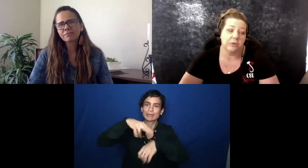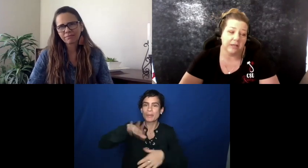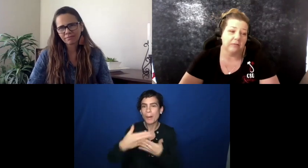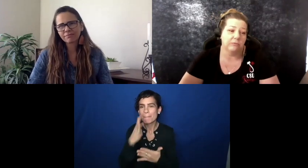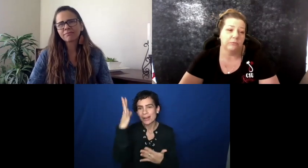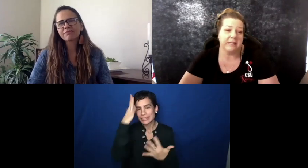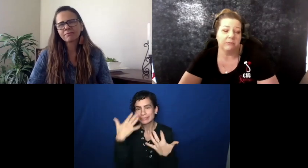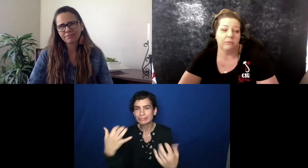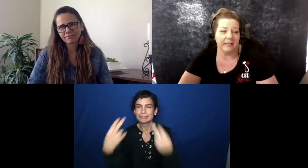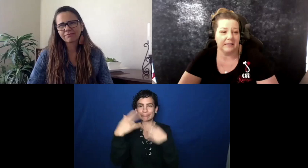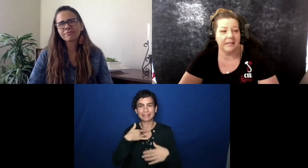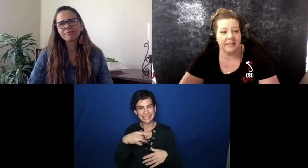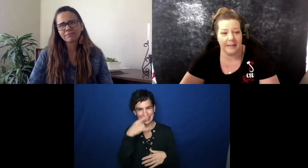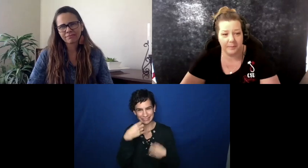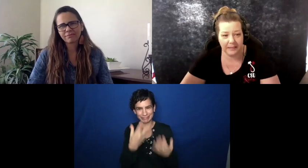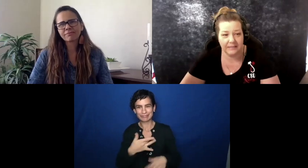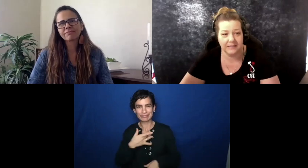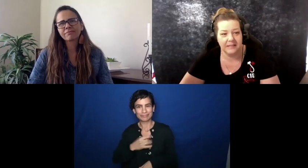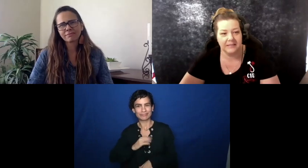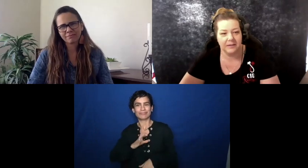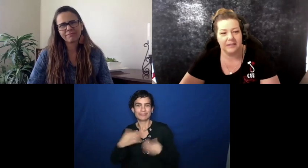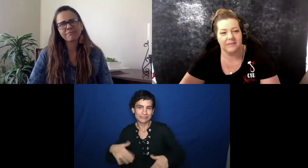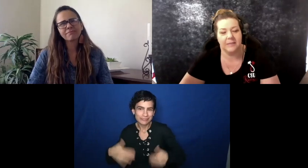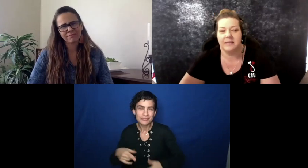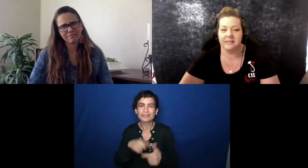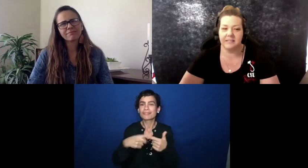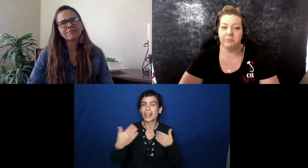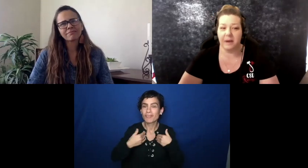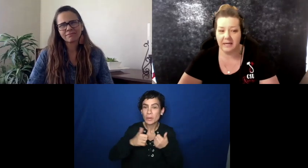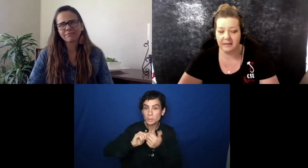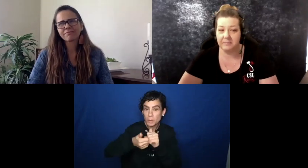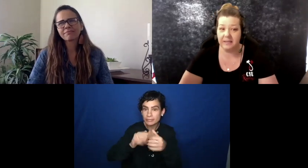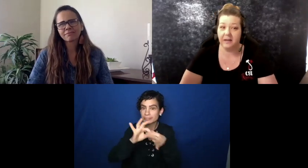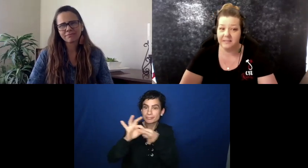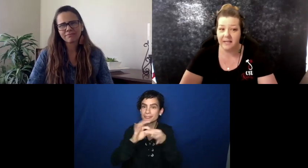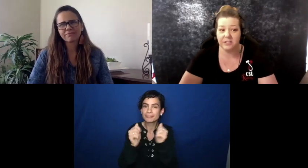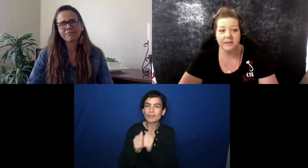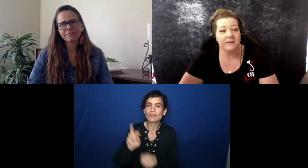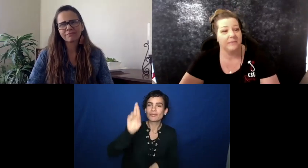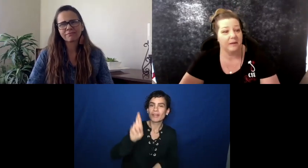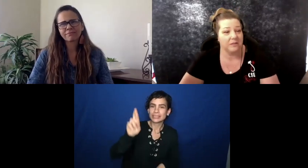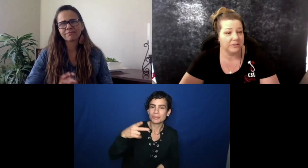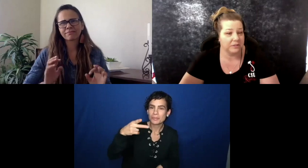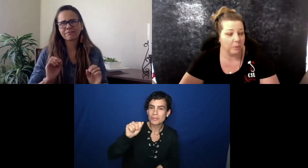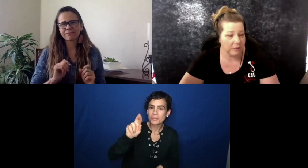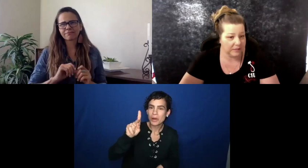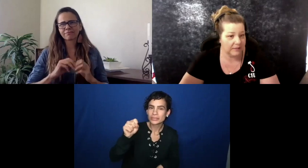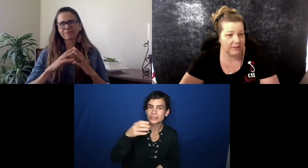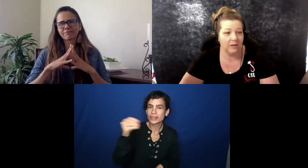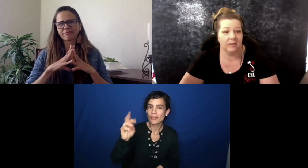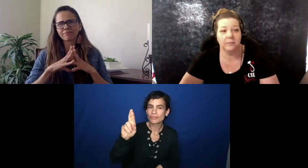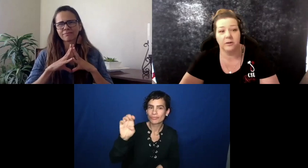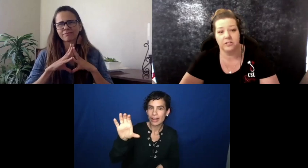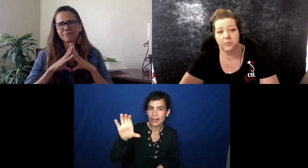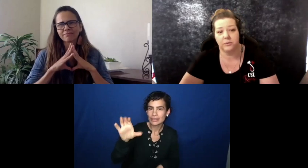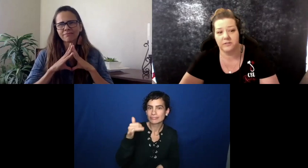show their reading, writing, and signing capabilities. So it gives them that sense of pride on being on stage. There's also sports that are